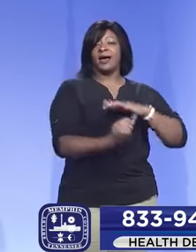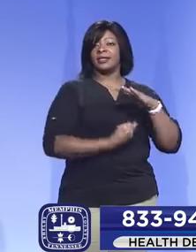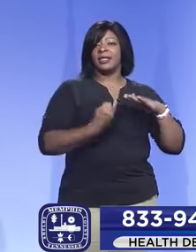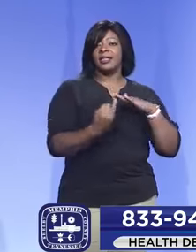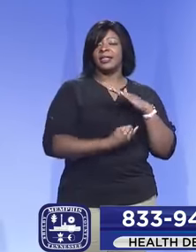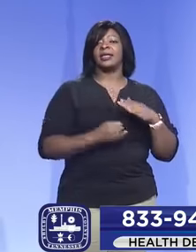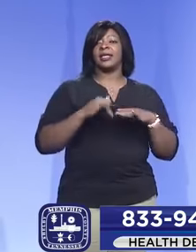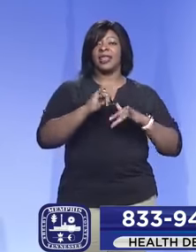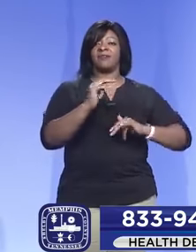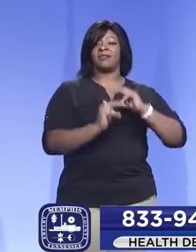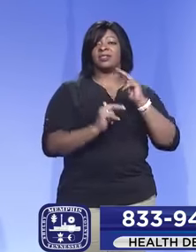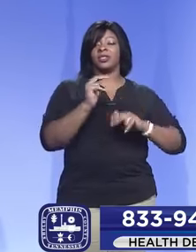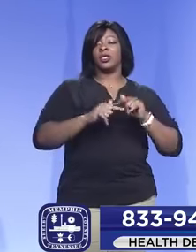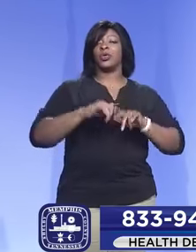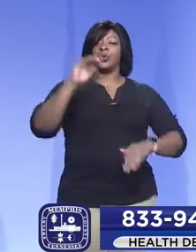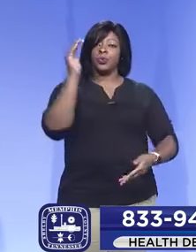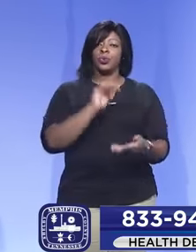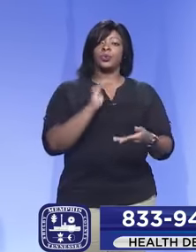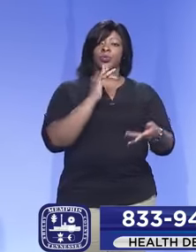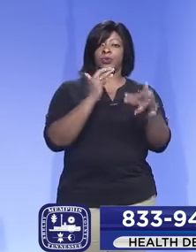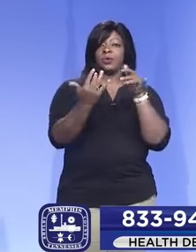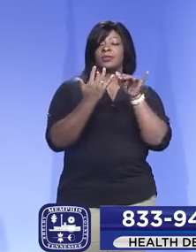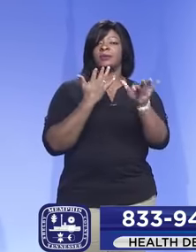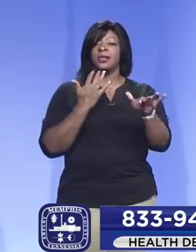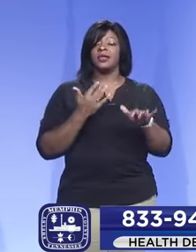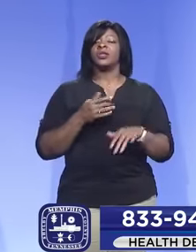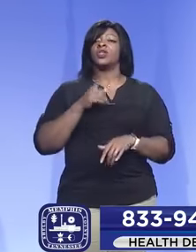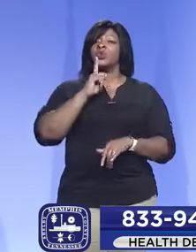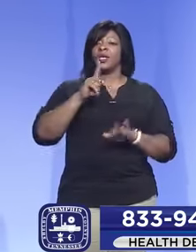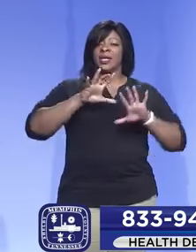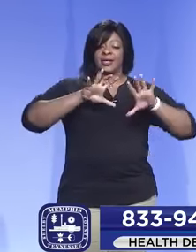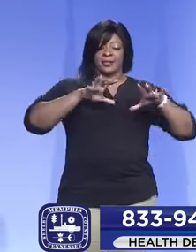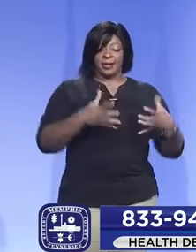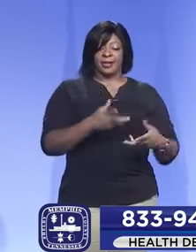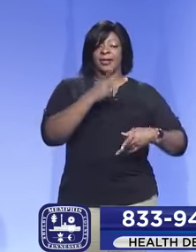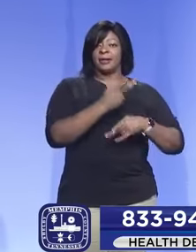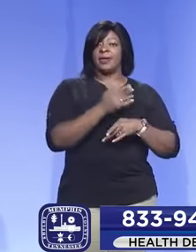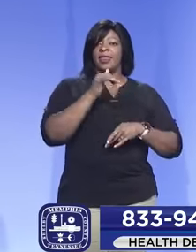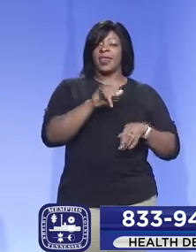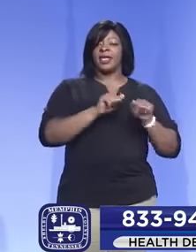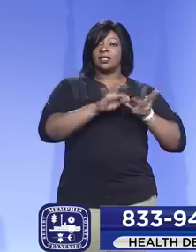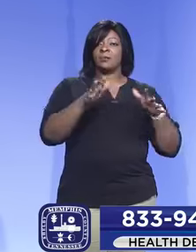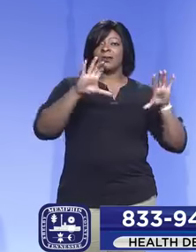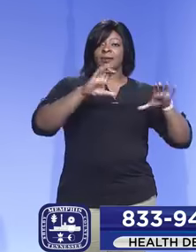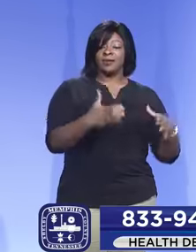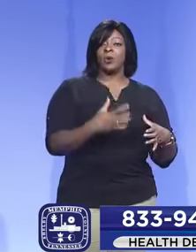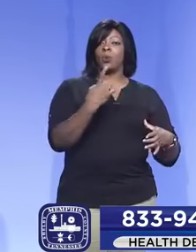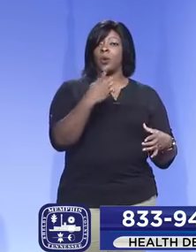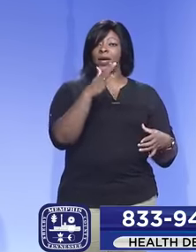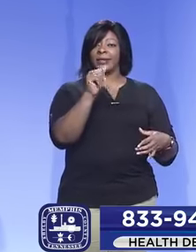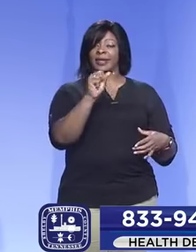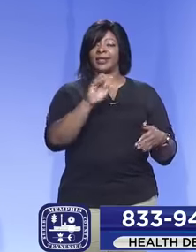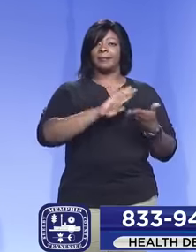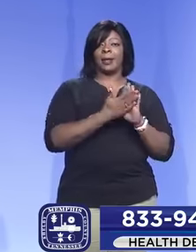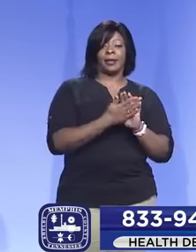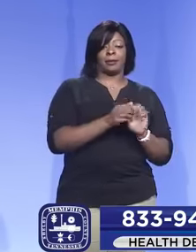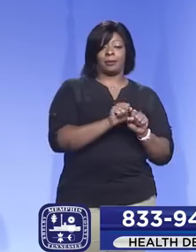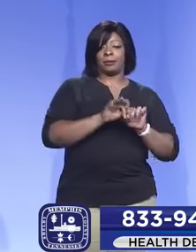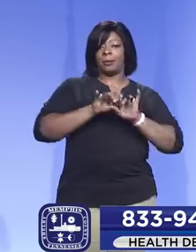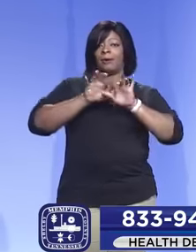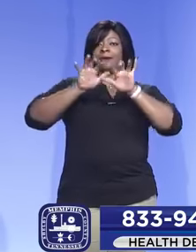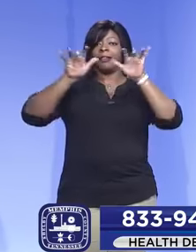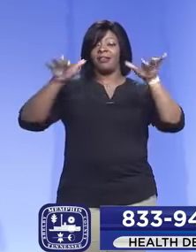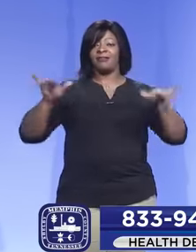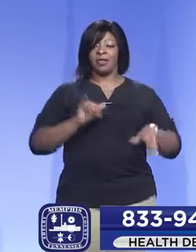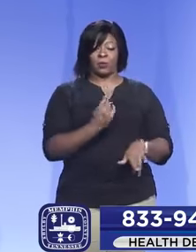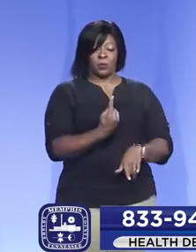them within the facility to reduce transmission. So you're really containing that spread. And so instead of one case becoming many cases, that